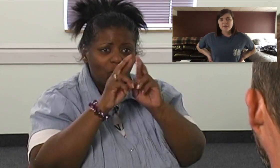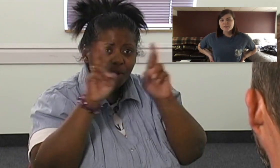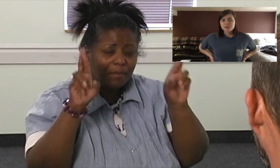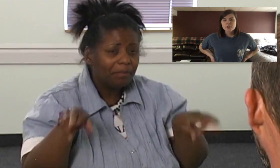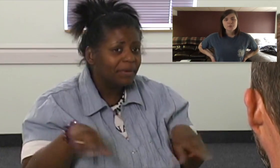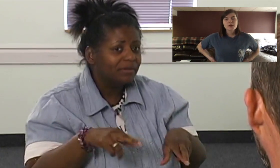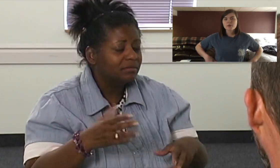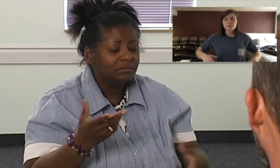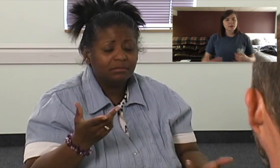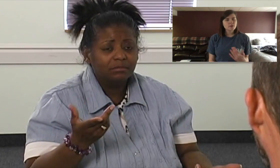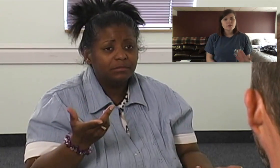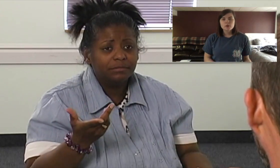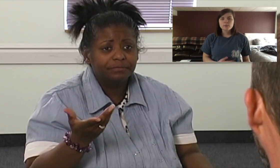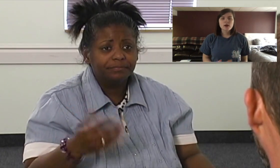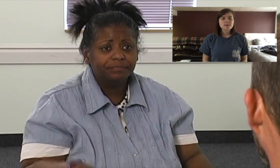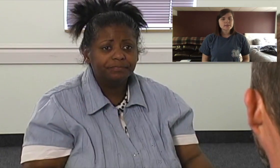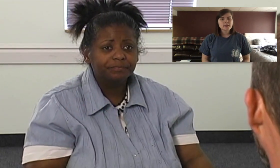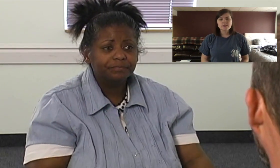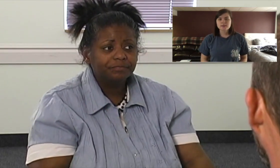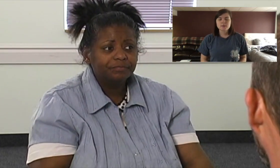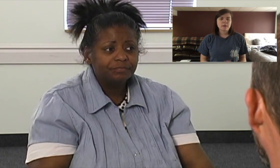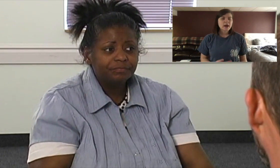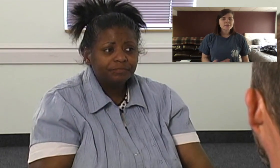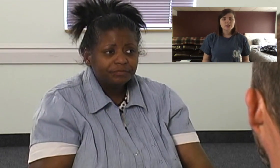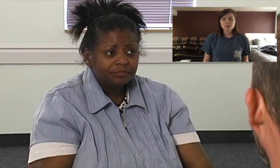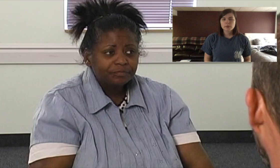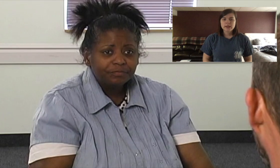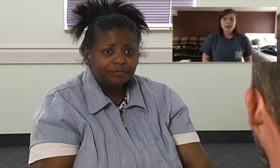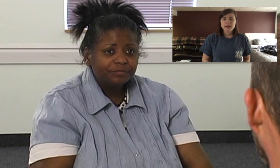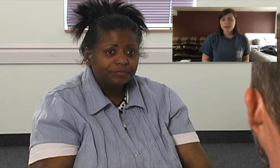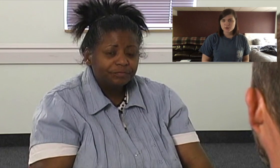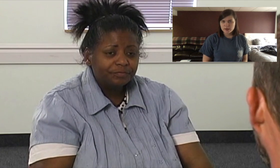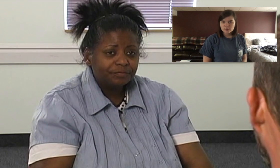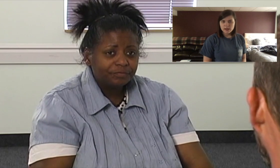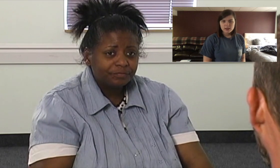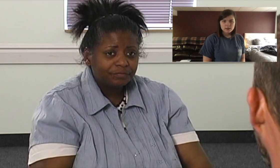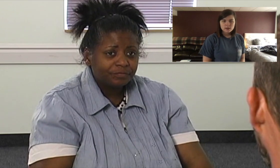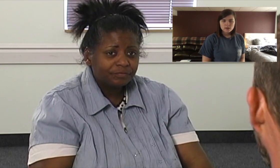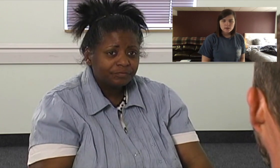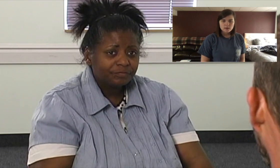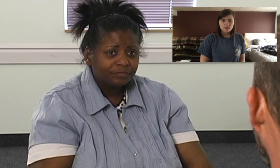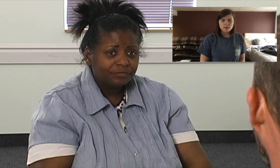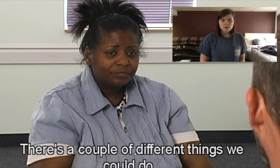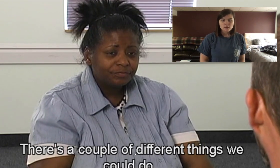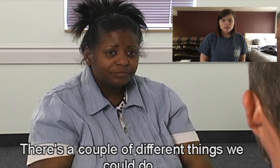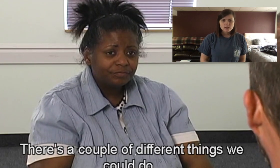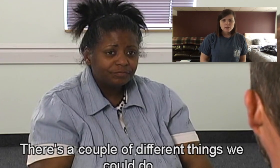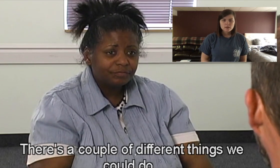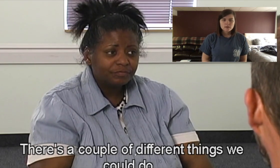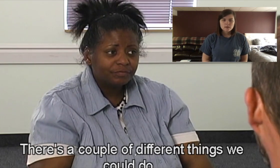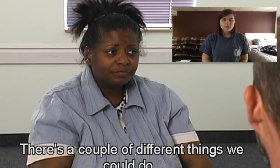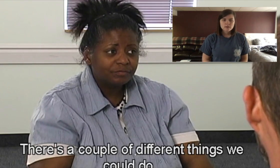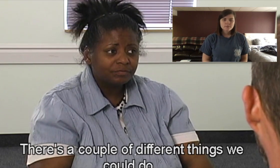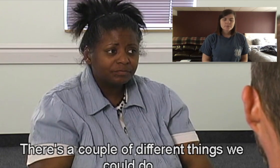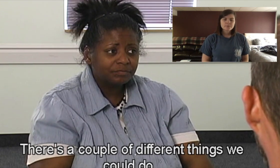Maybe after we go through the interviewing process, maybe after we edit this resume.